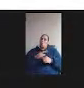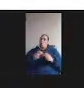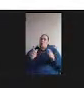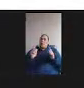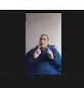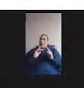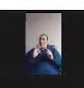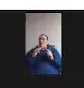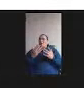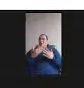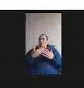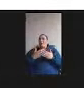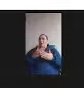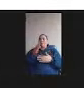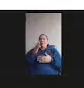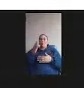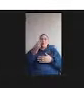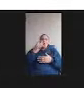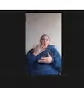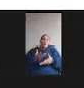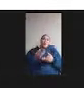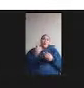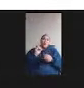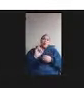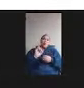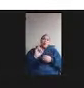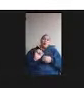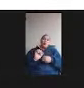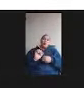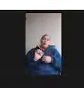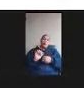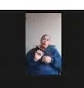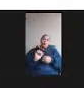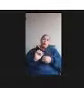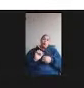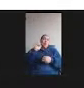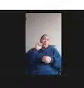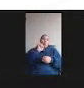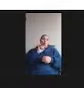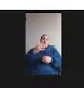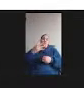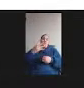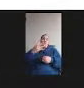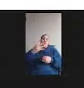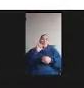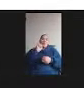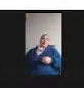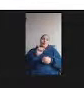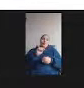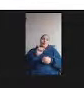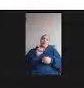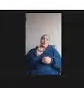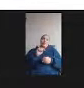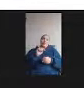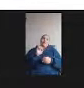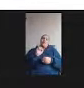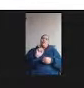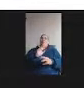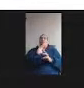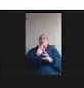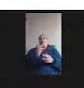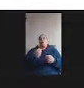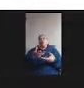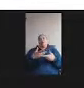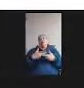future as we get the fourth quarterly report, if we